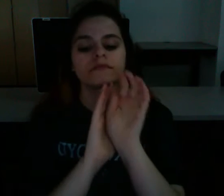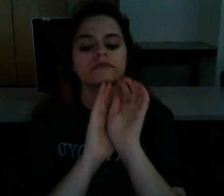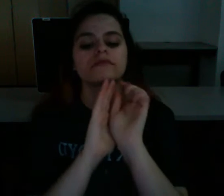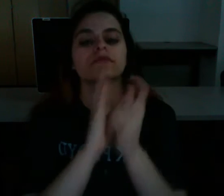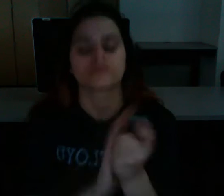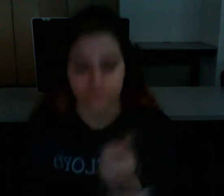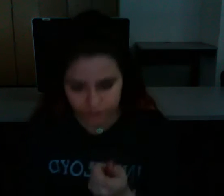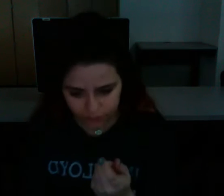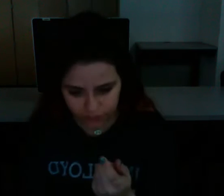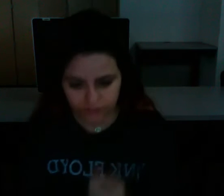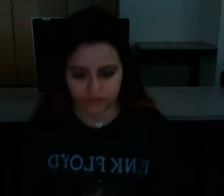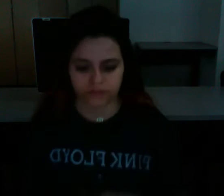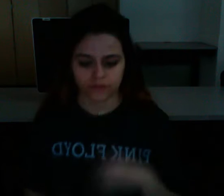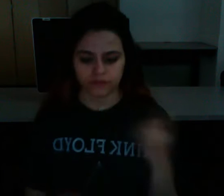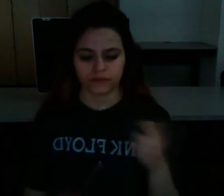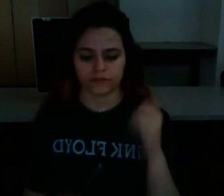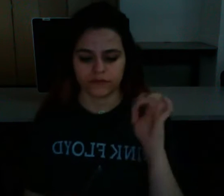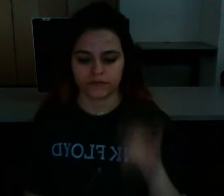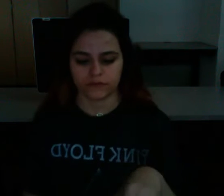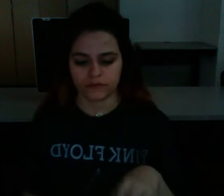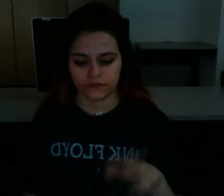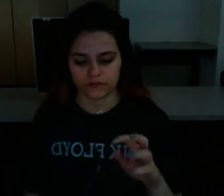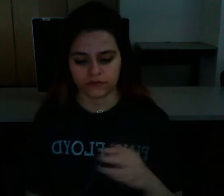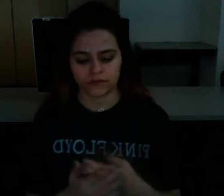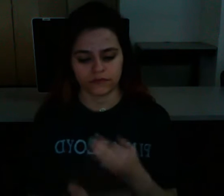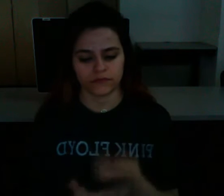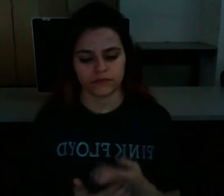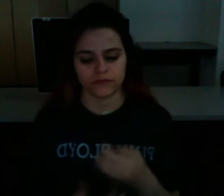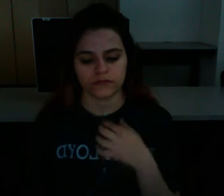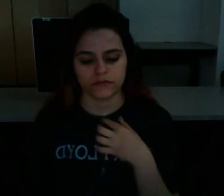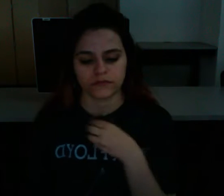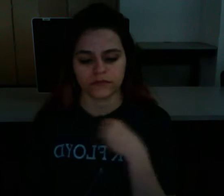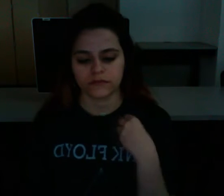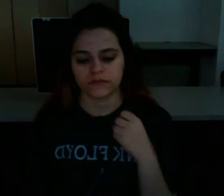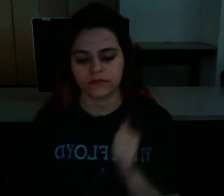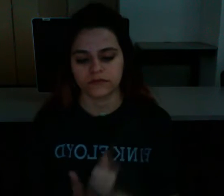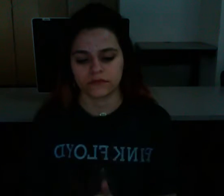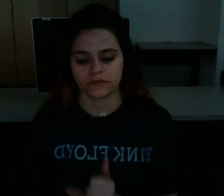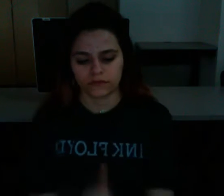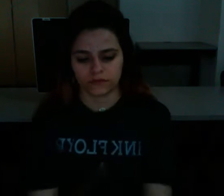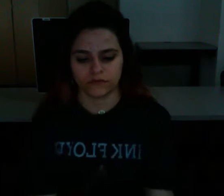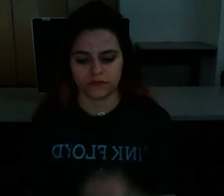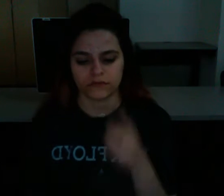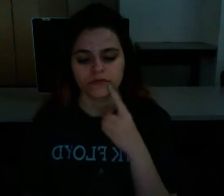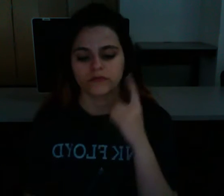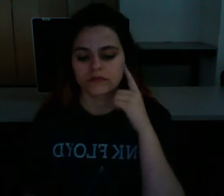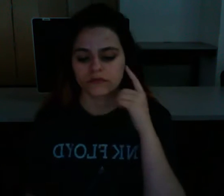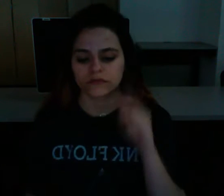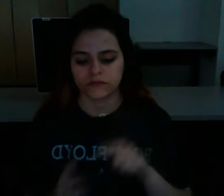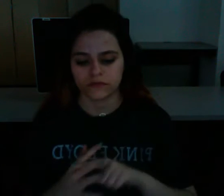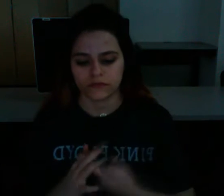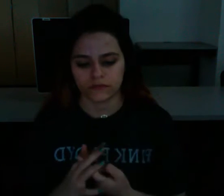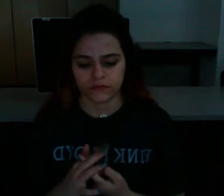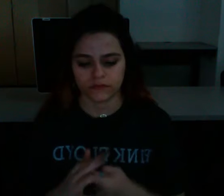the interaction between the two shapes, but it's a live effect. The second one is Soft Mix, which